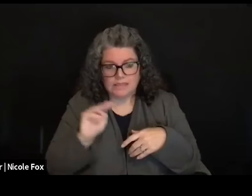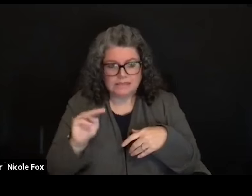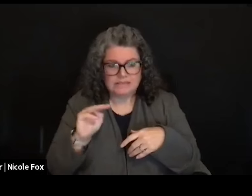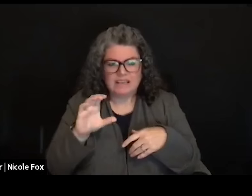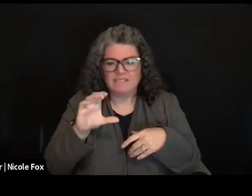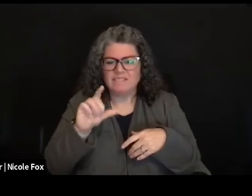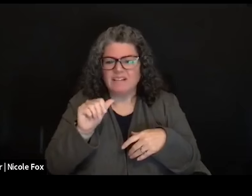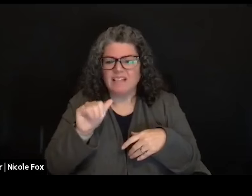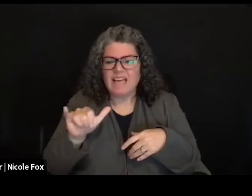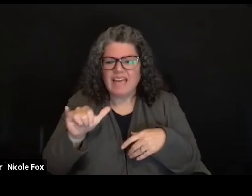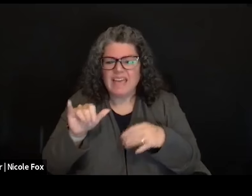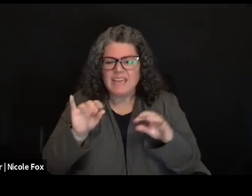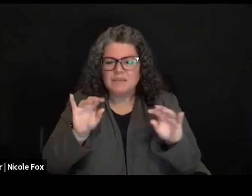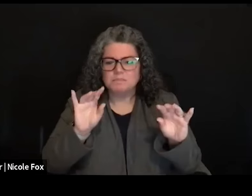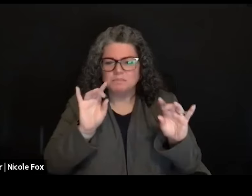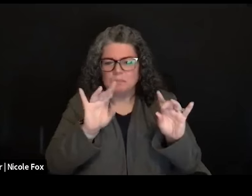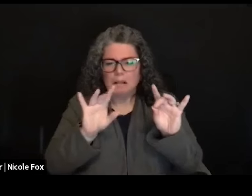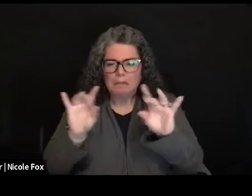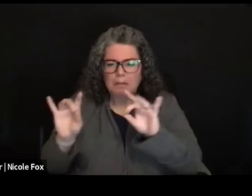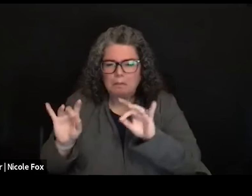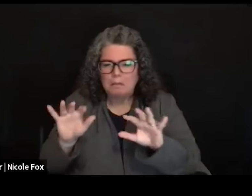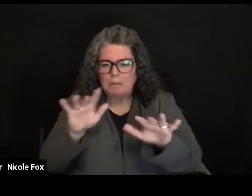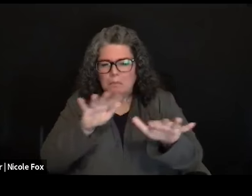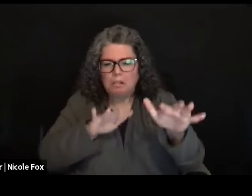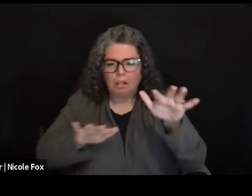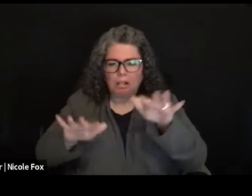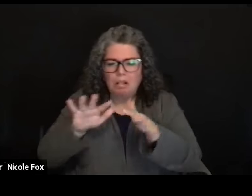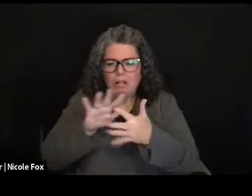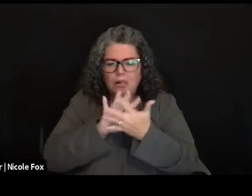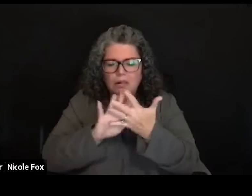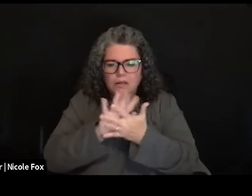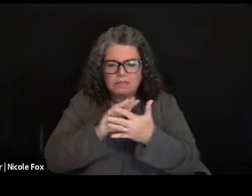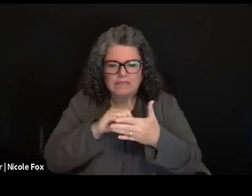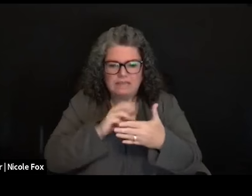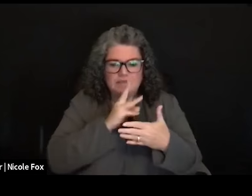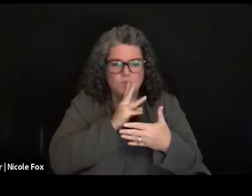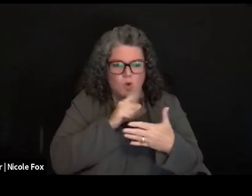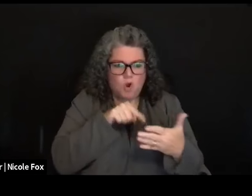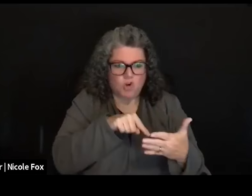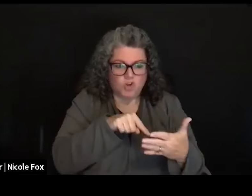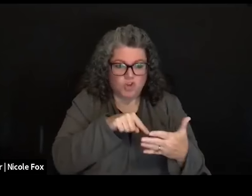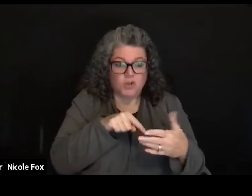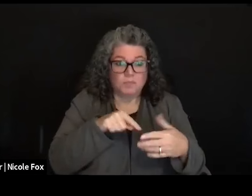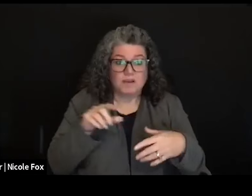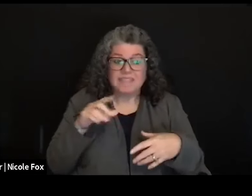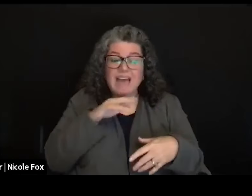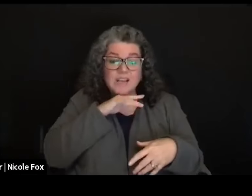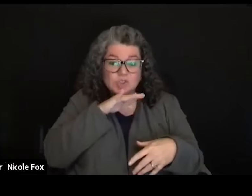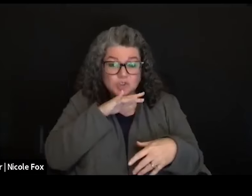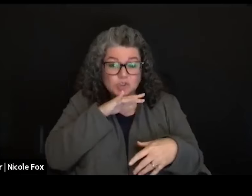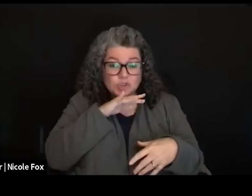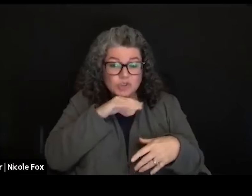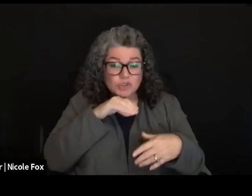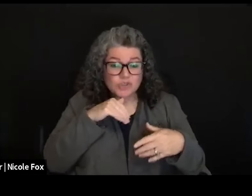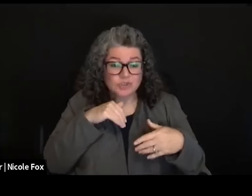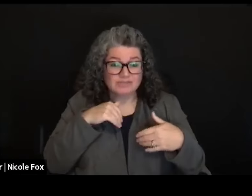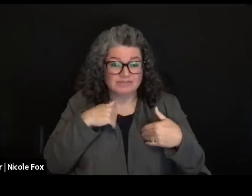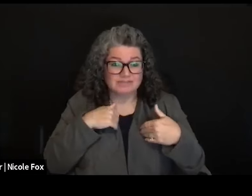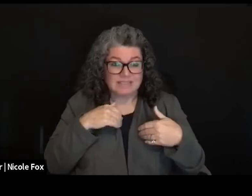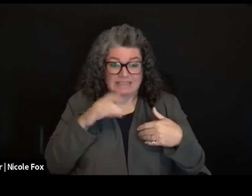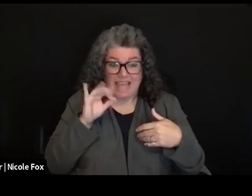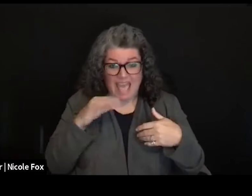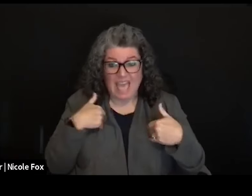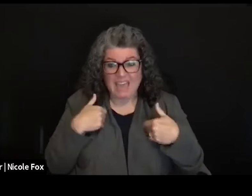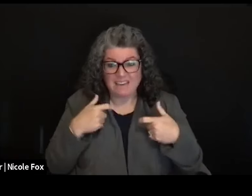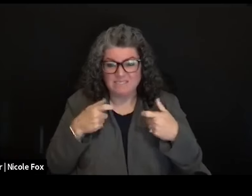clay particles in the water. They're just floating. They're actually charged. So these pieces of dirt, if you were to take two magnets